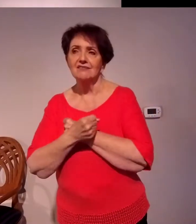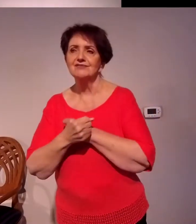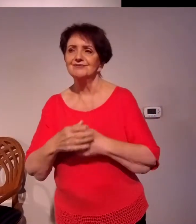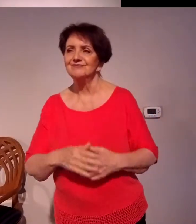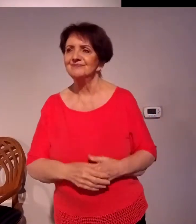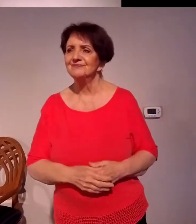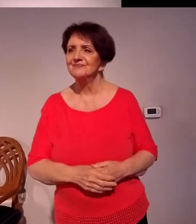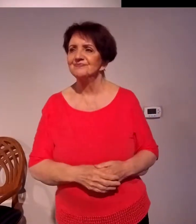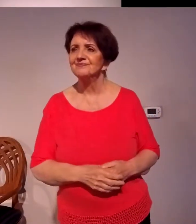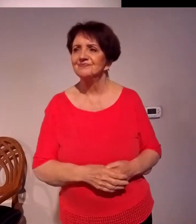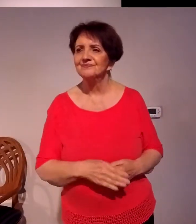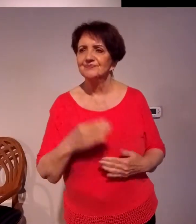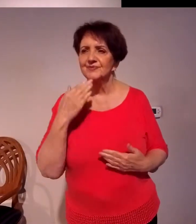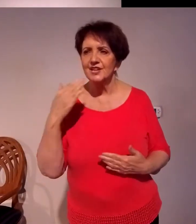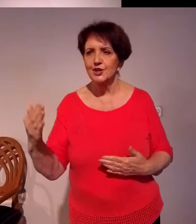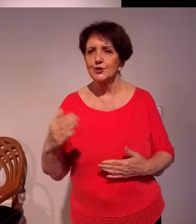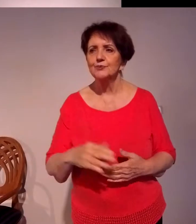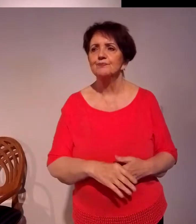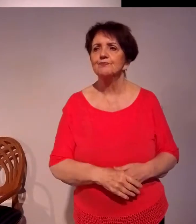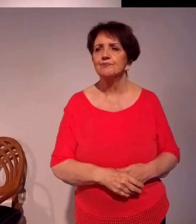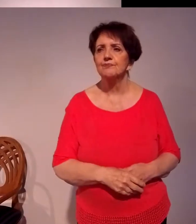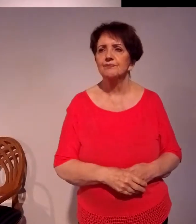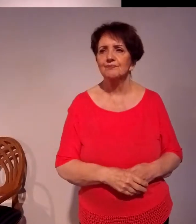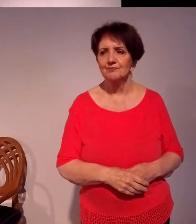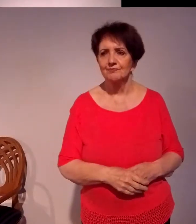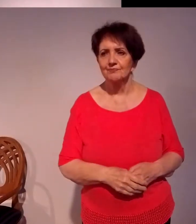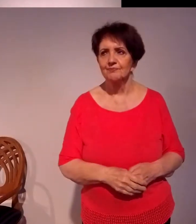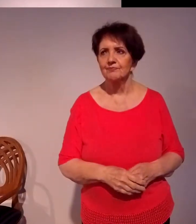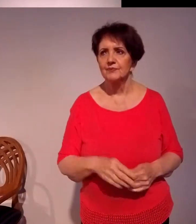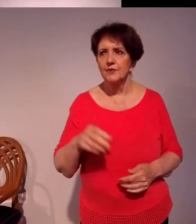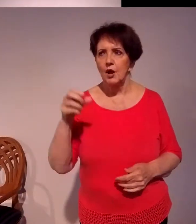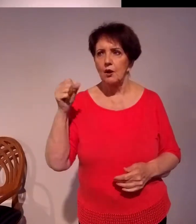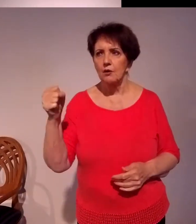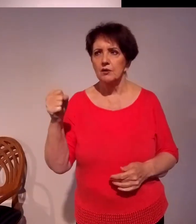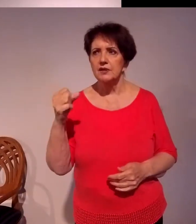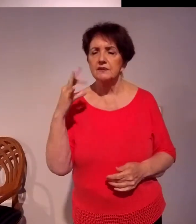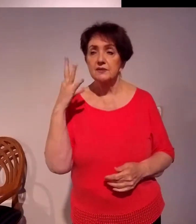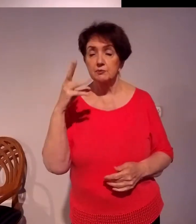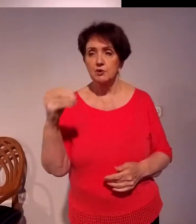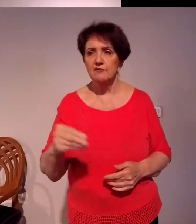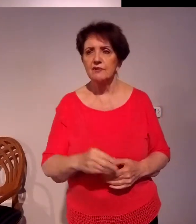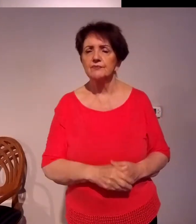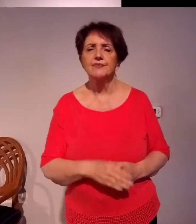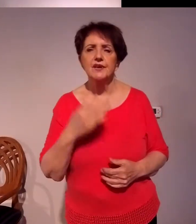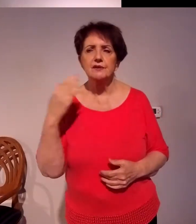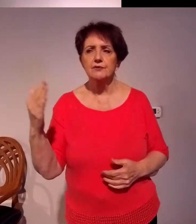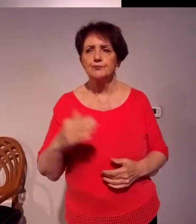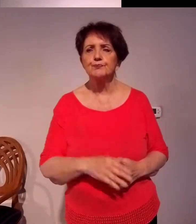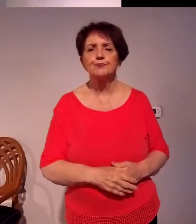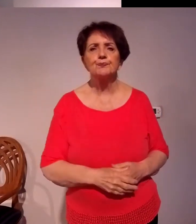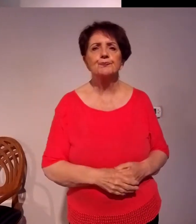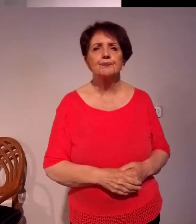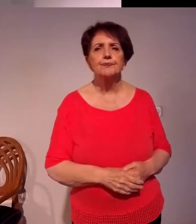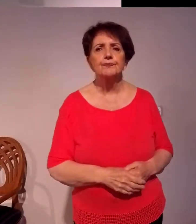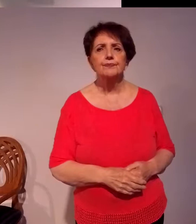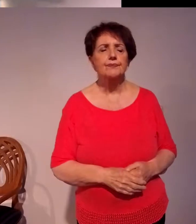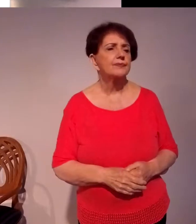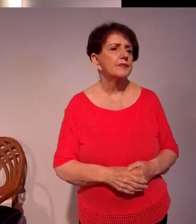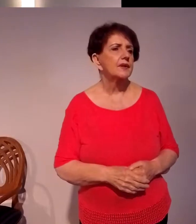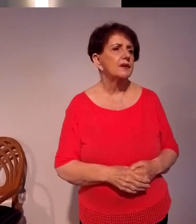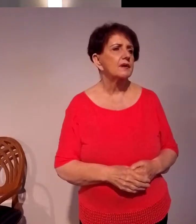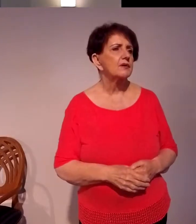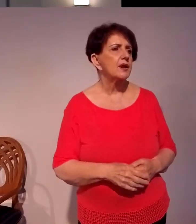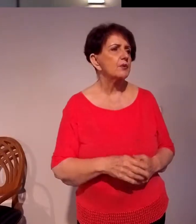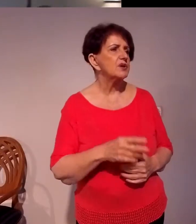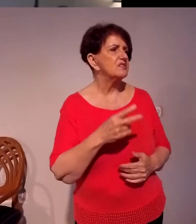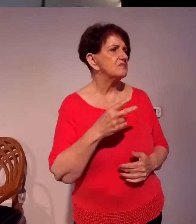Beautiful. Thank you. And we're going to collect them, so I'm going to have you hold that for just one more minute. Beautiful. Thank you. All right. Over here, and then we're going to need a